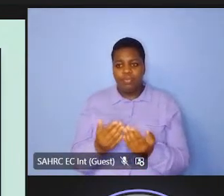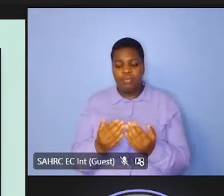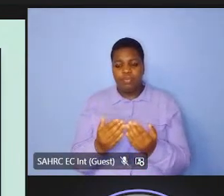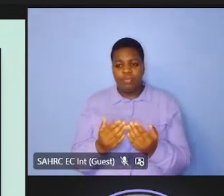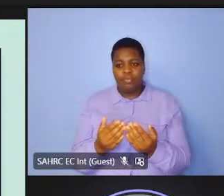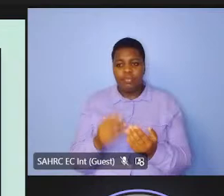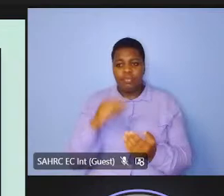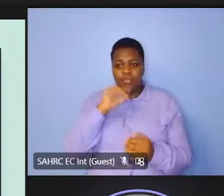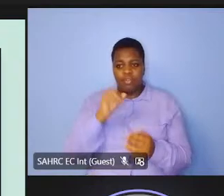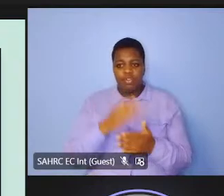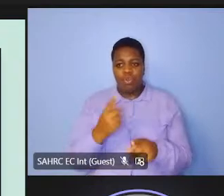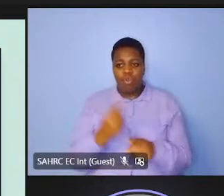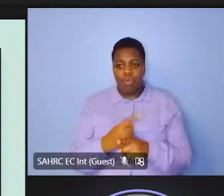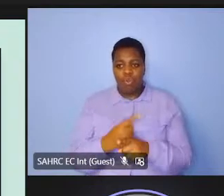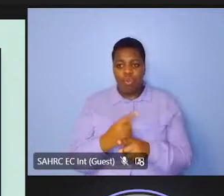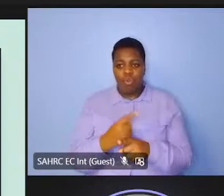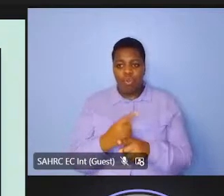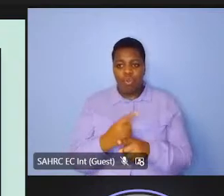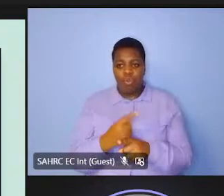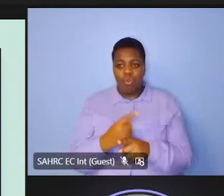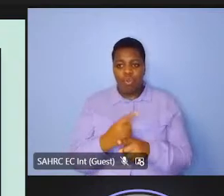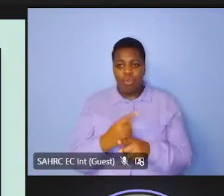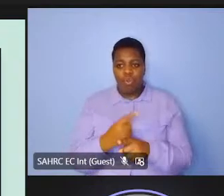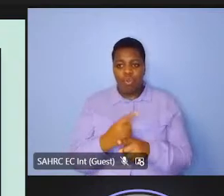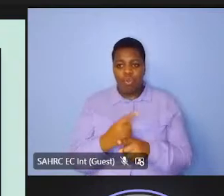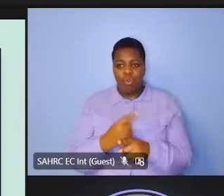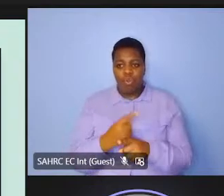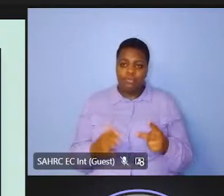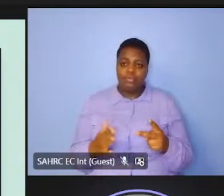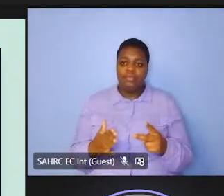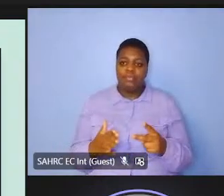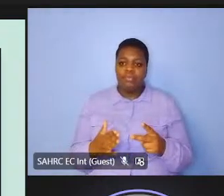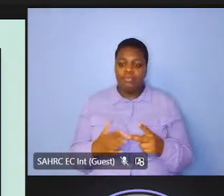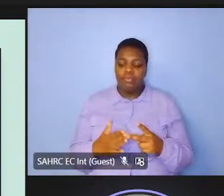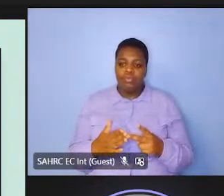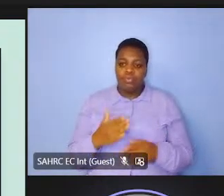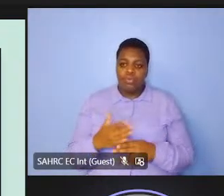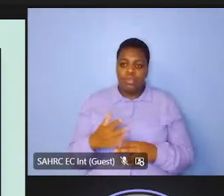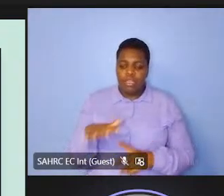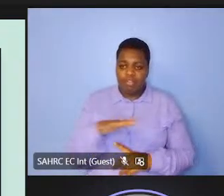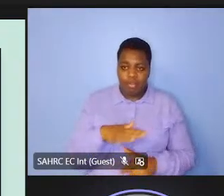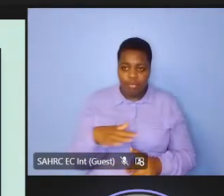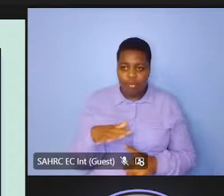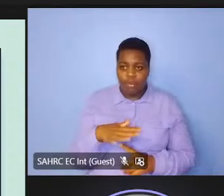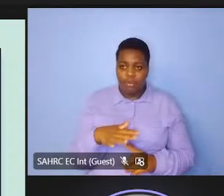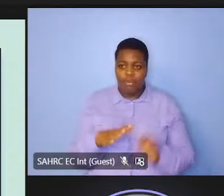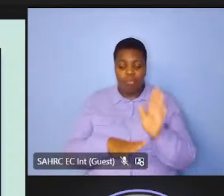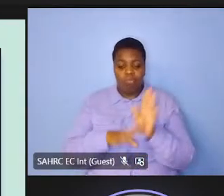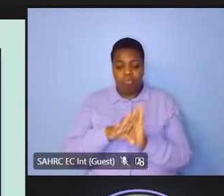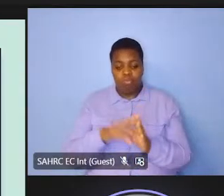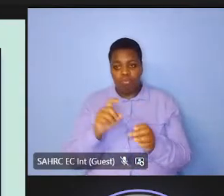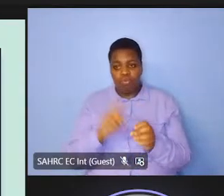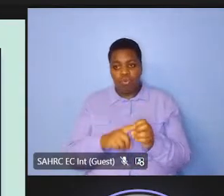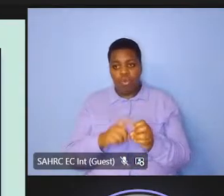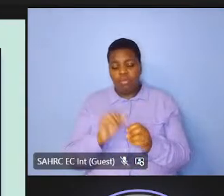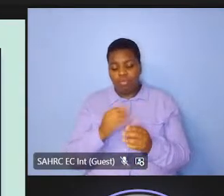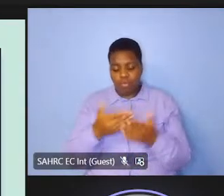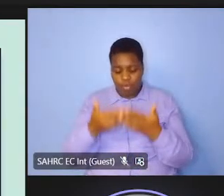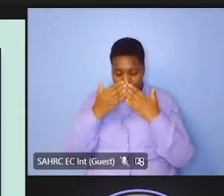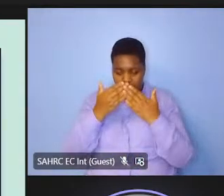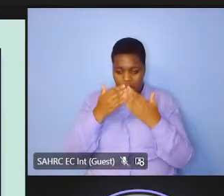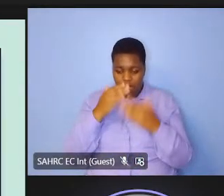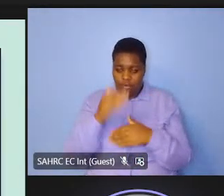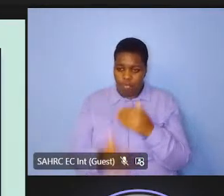is to provide discipline, purposeful school environments, and improvement in quality of learning